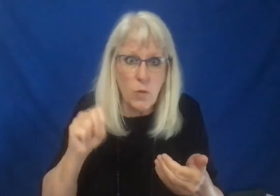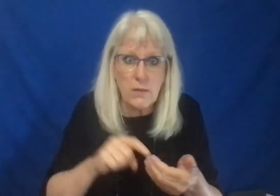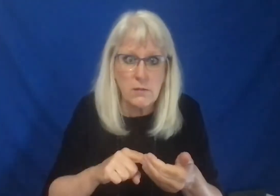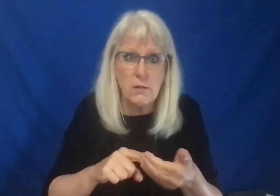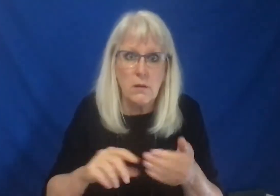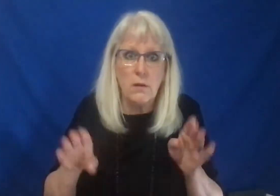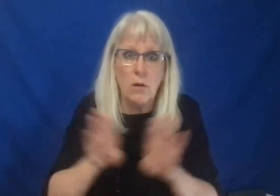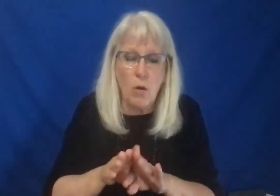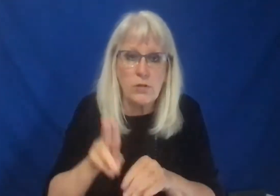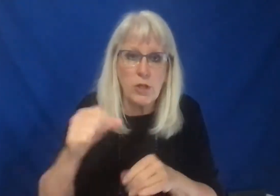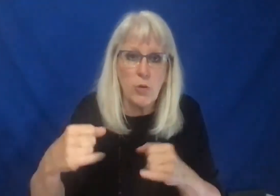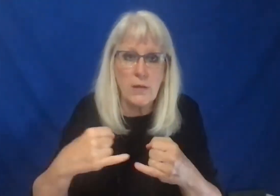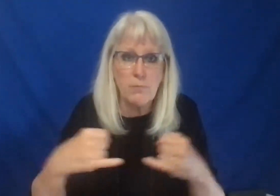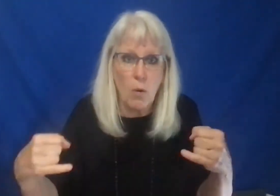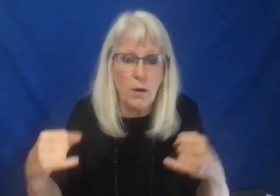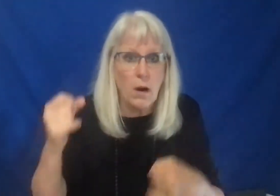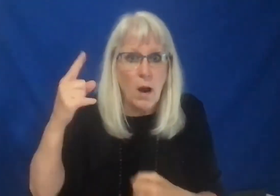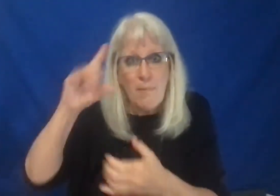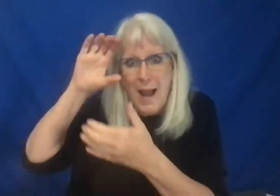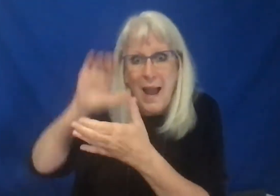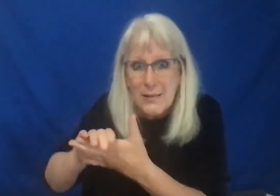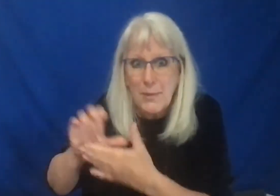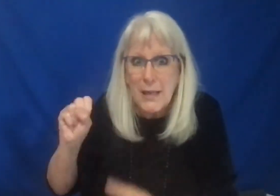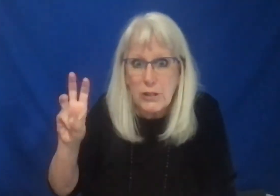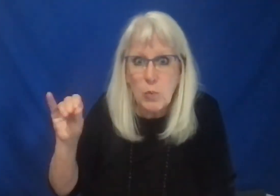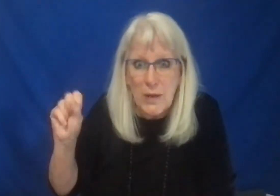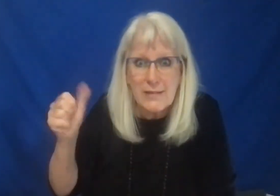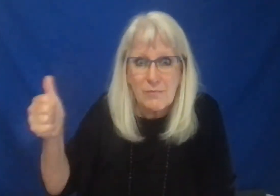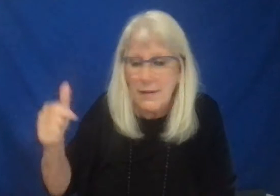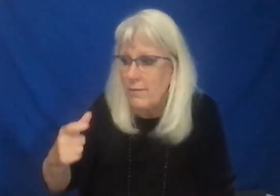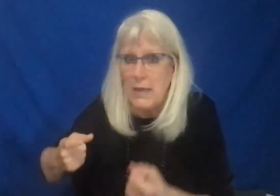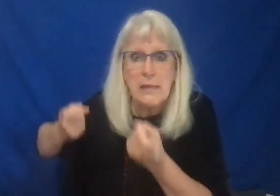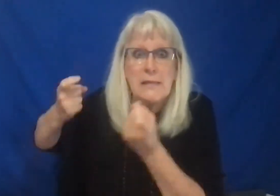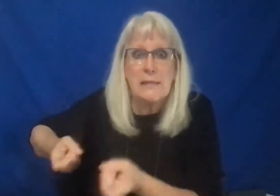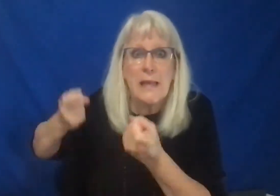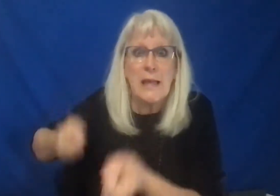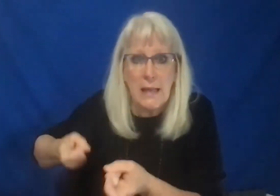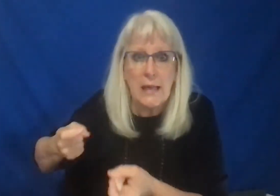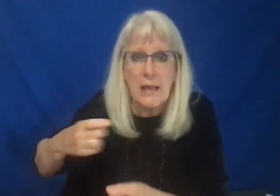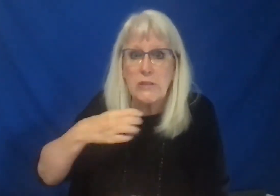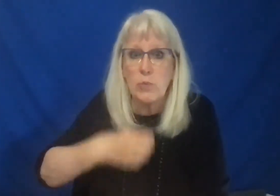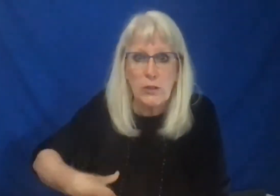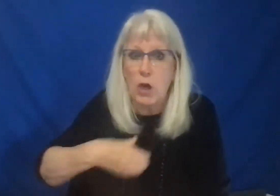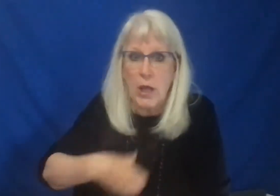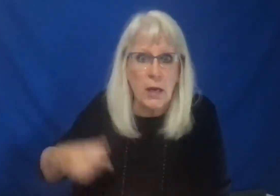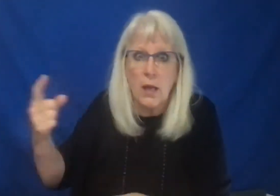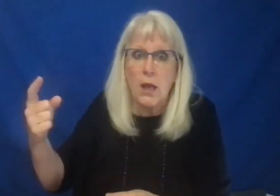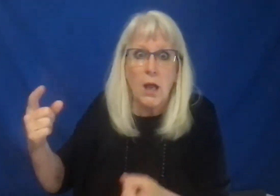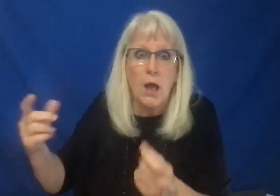US borders. And my husband was skiing in Switzerland, and we weren't going to have any contact for 10 days.